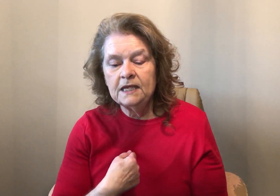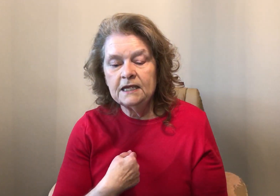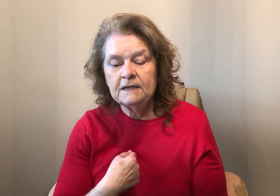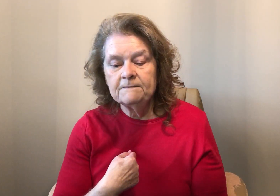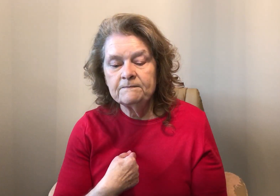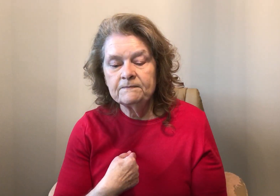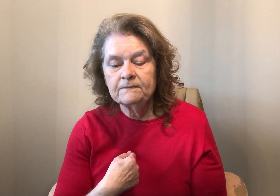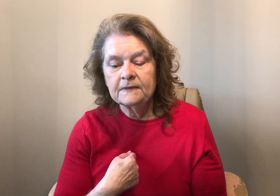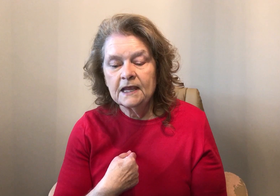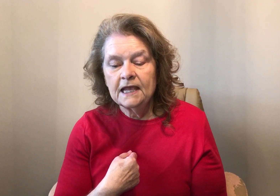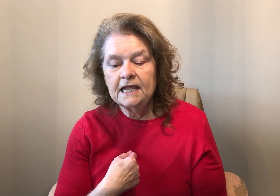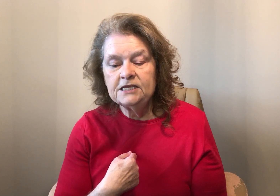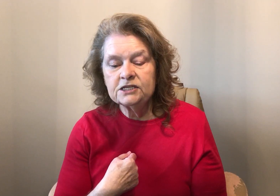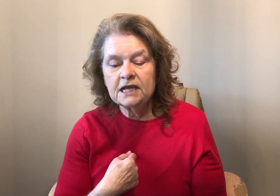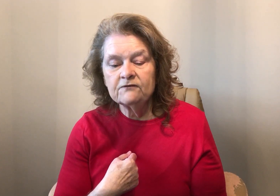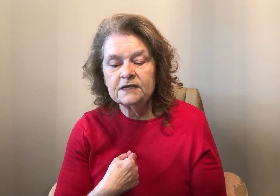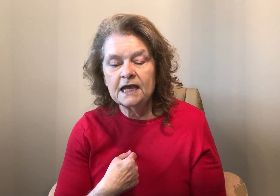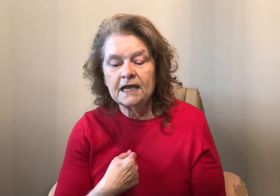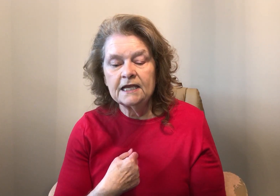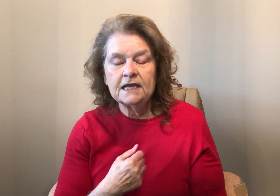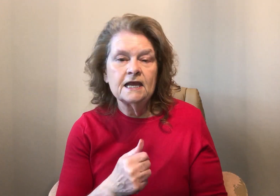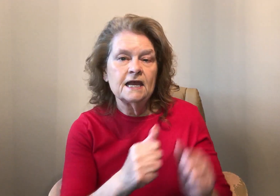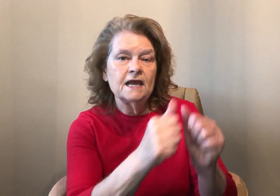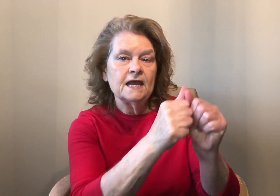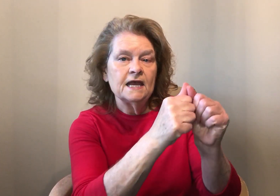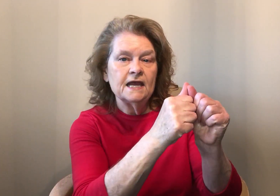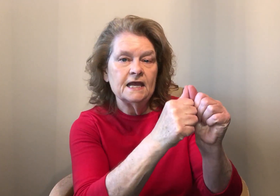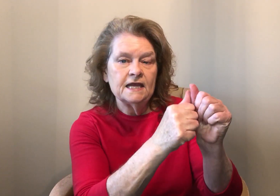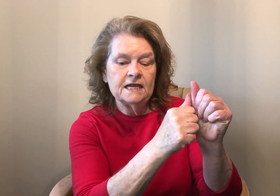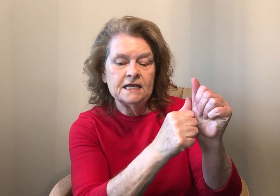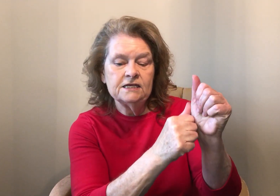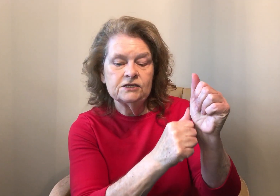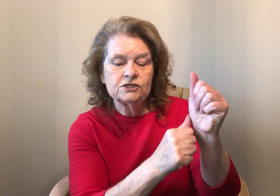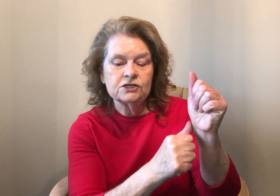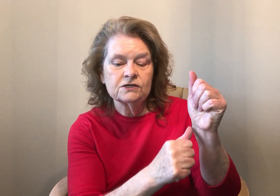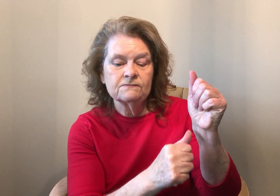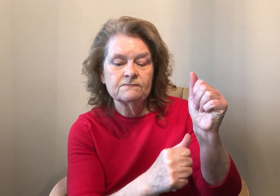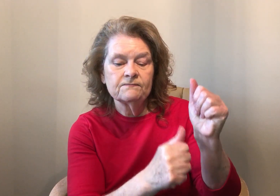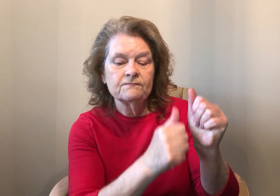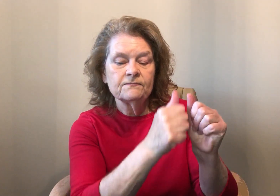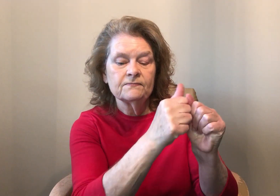me each and every day. Each